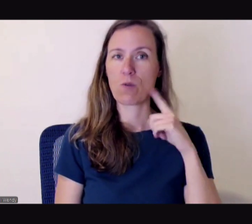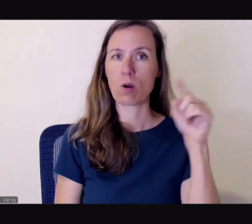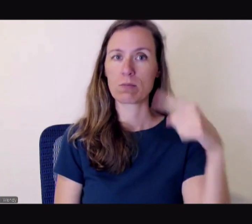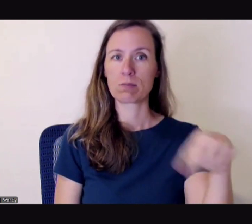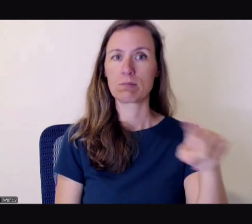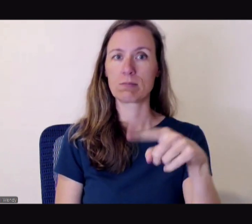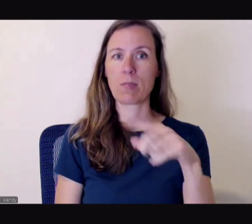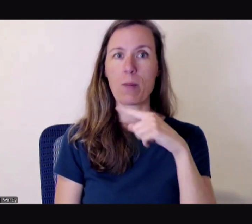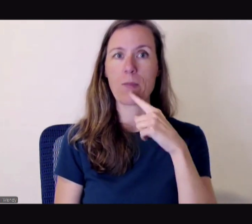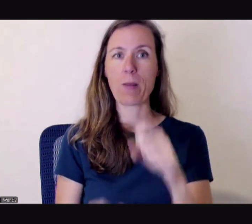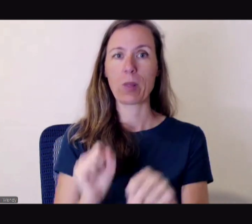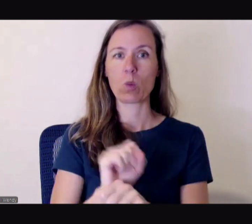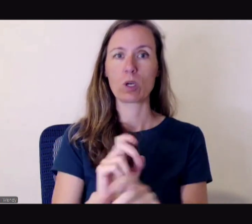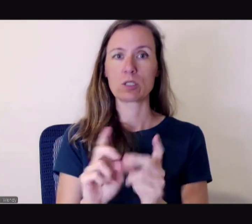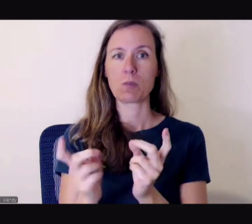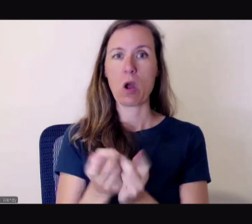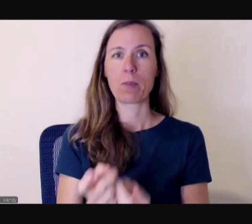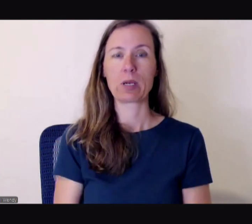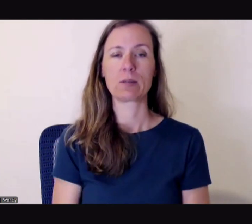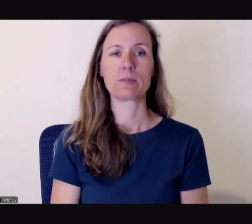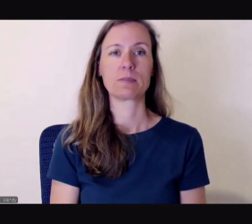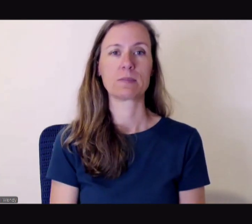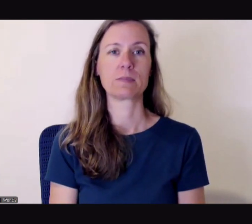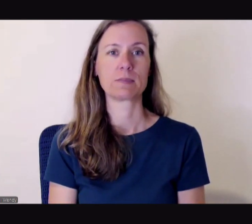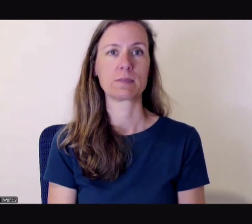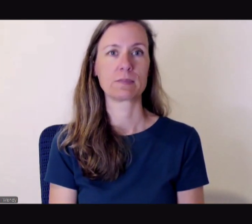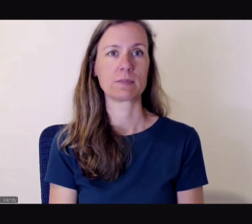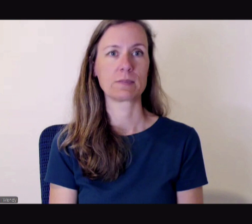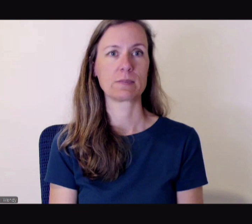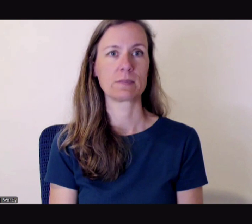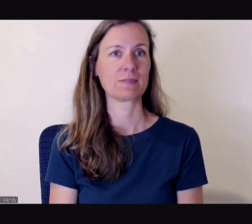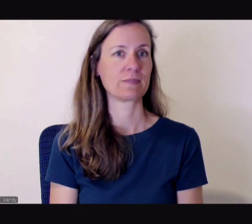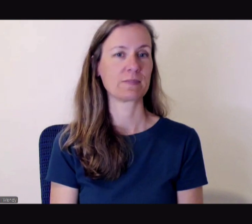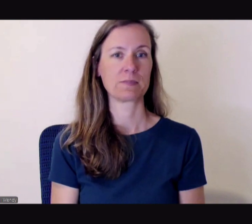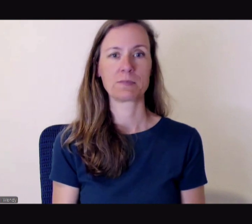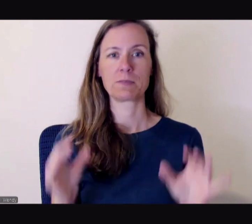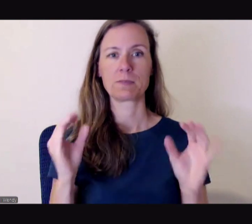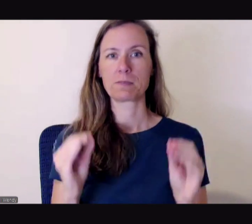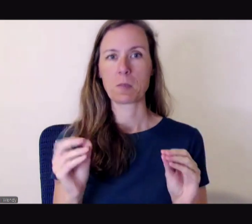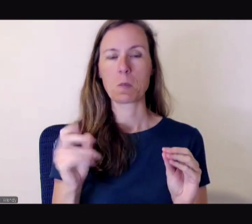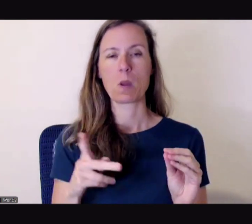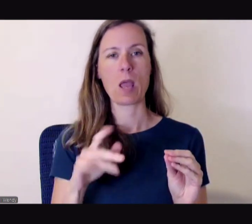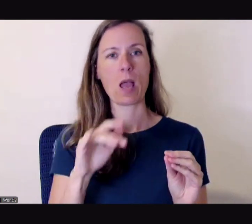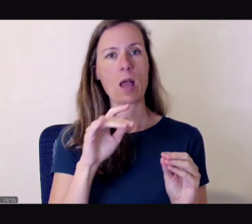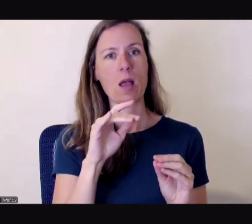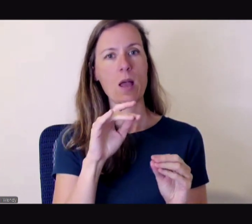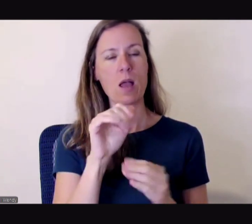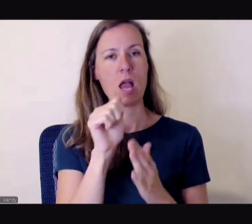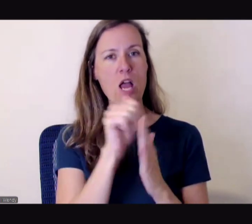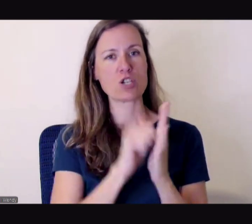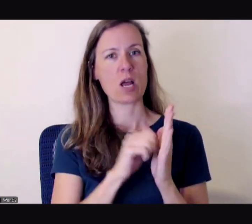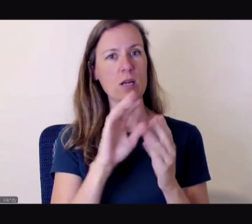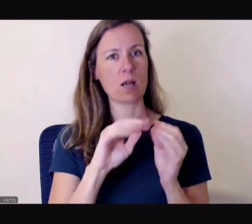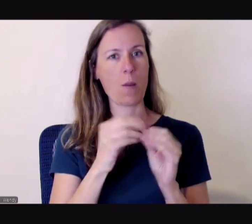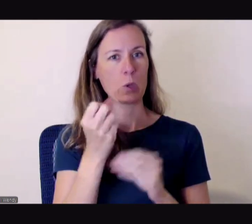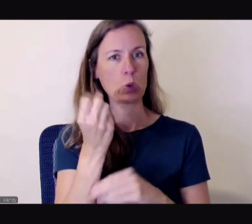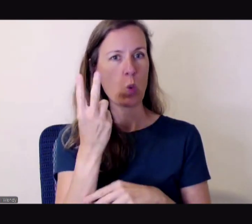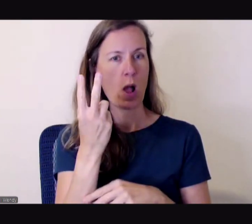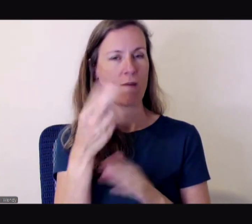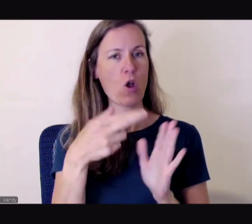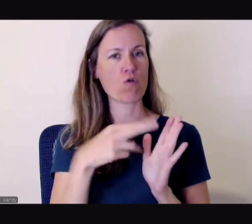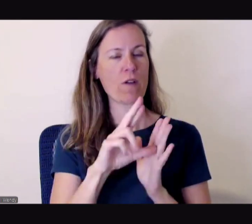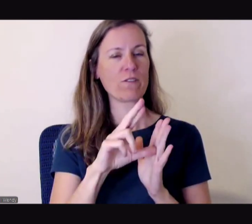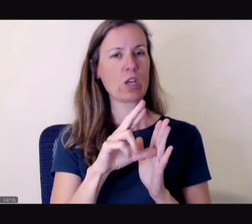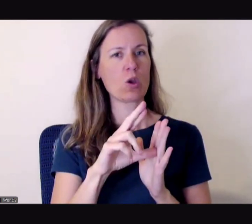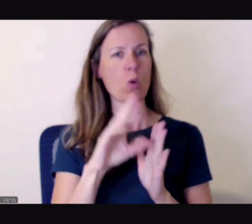Seeing none, item 12, Review the May work session agenda and future